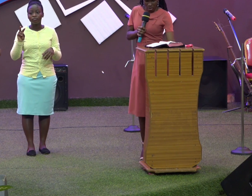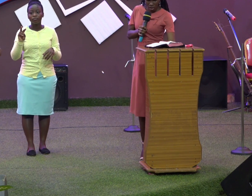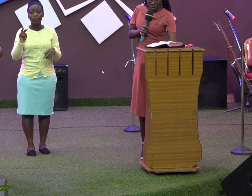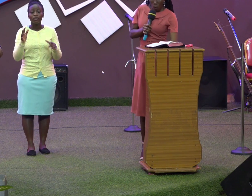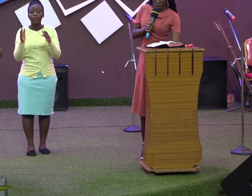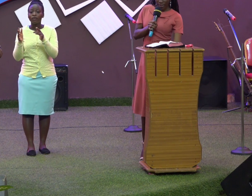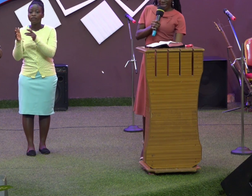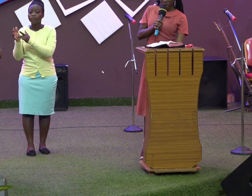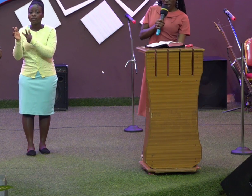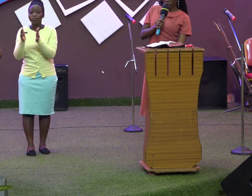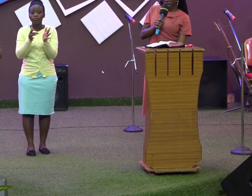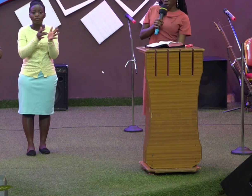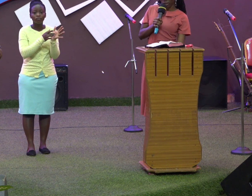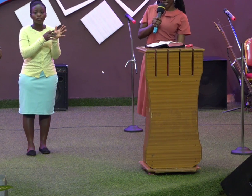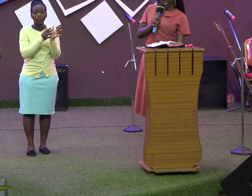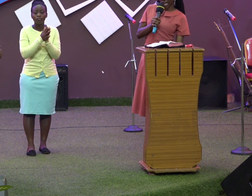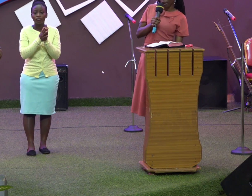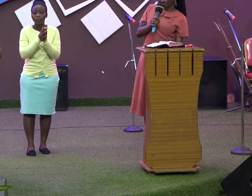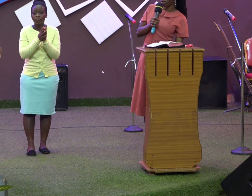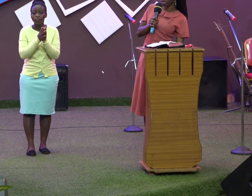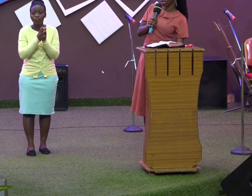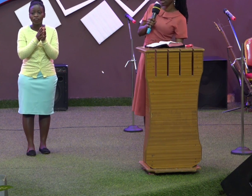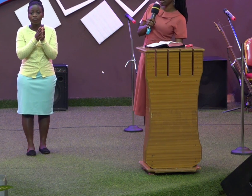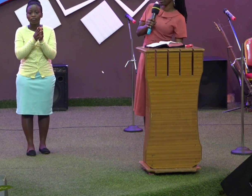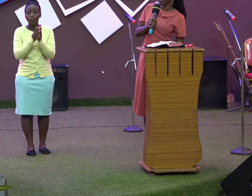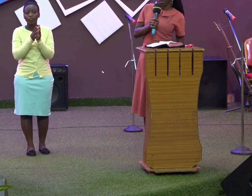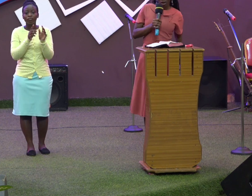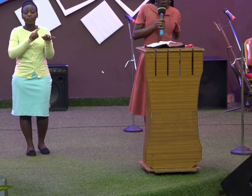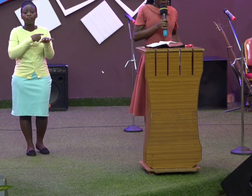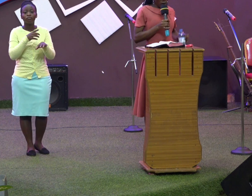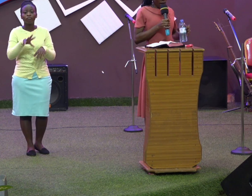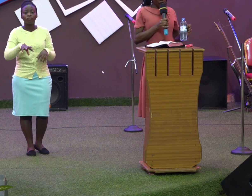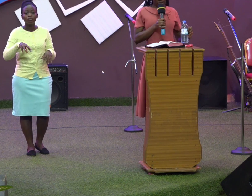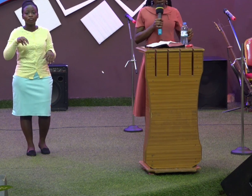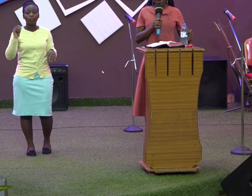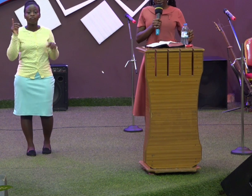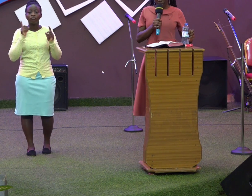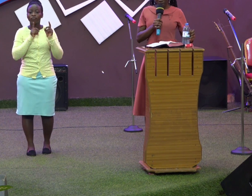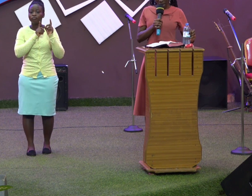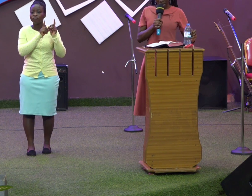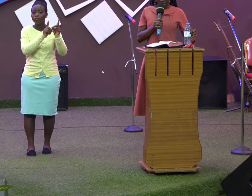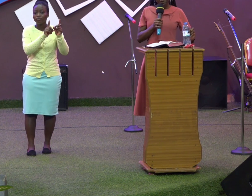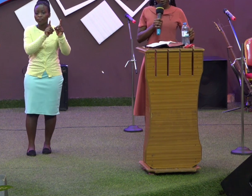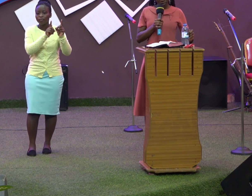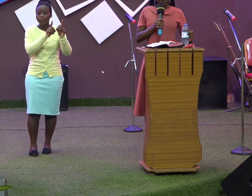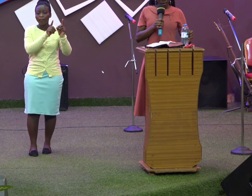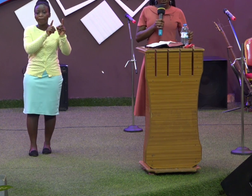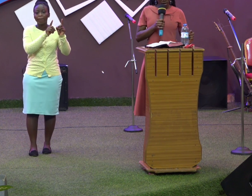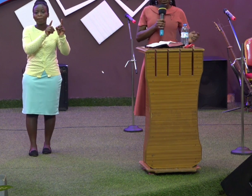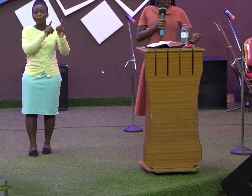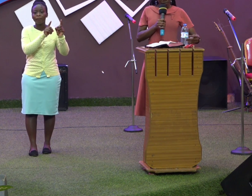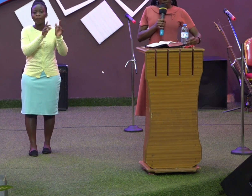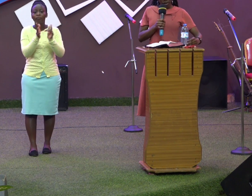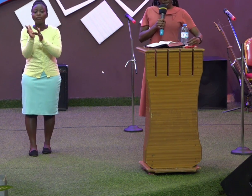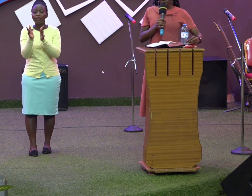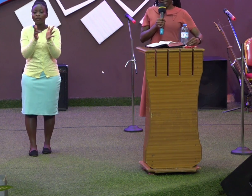When Jesus Christ was to choose his disciples, or if he was going to do something, he